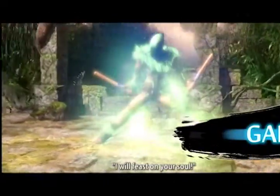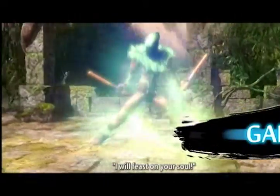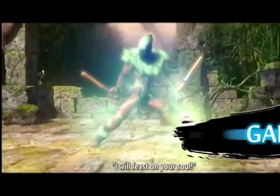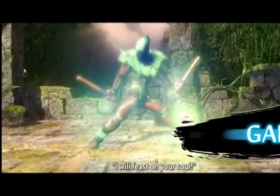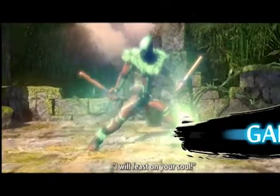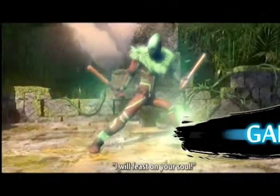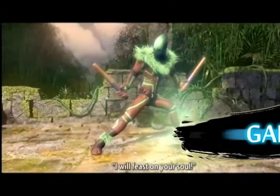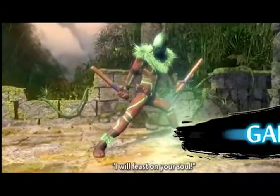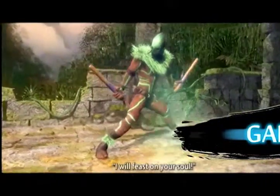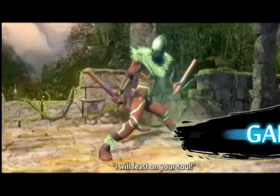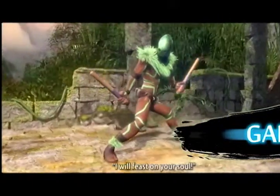your soul.